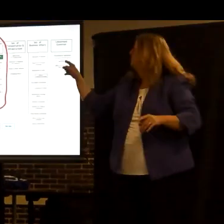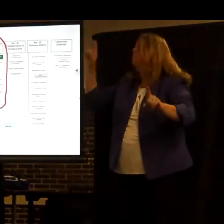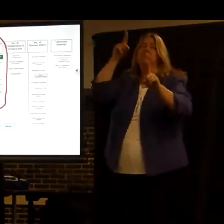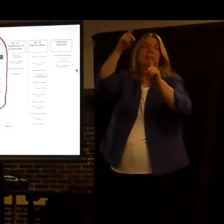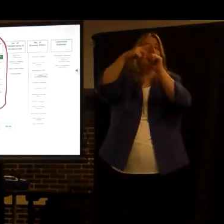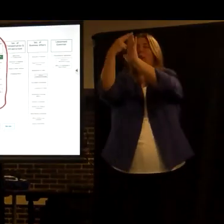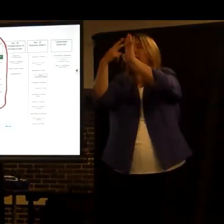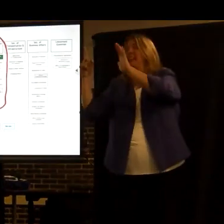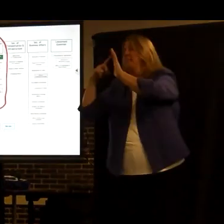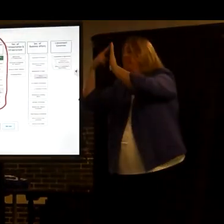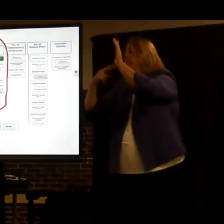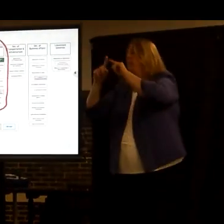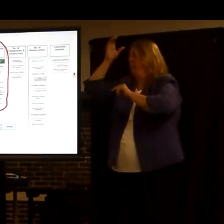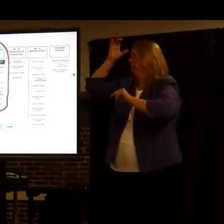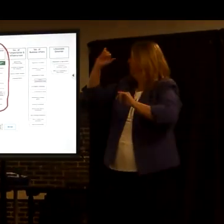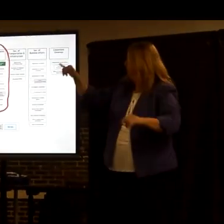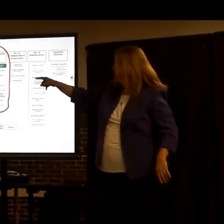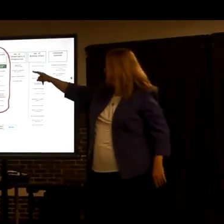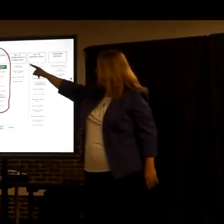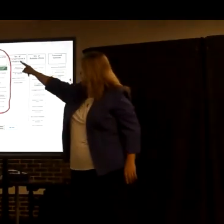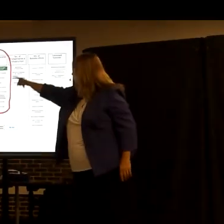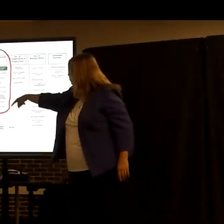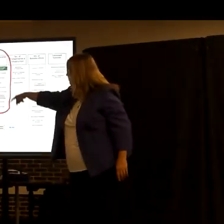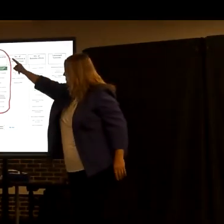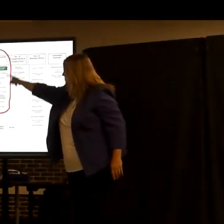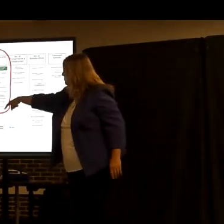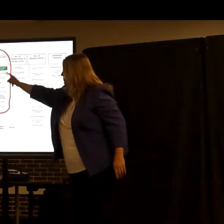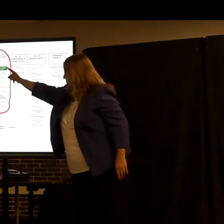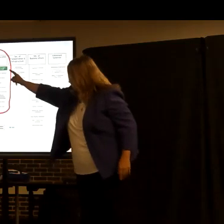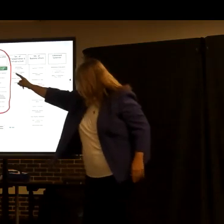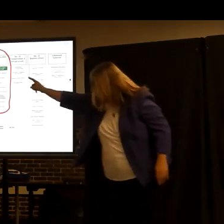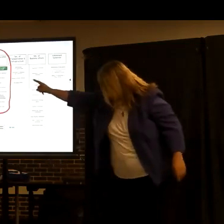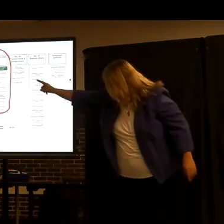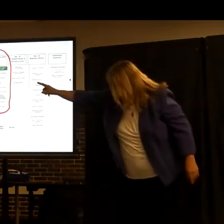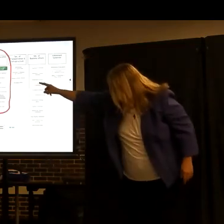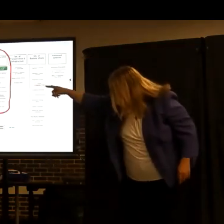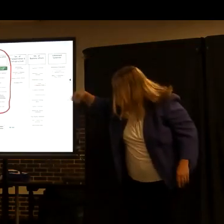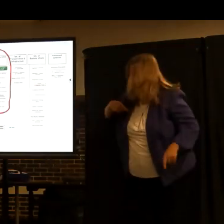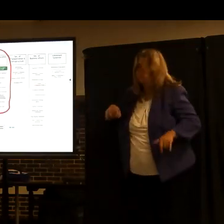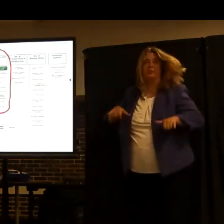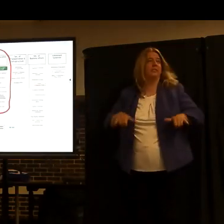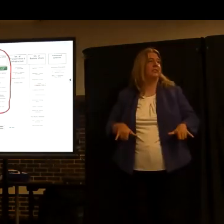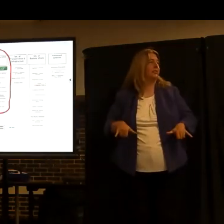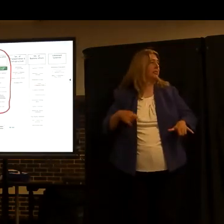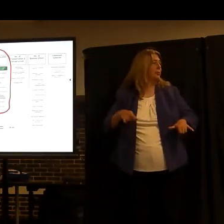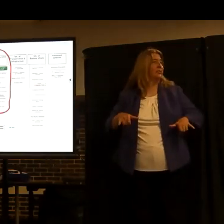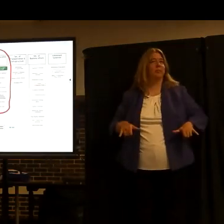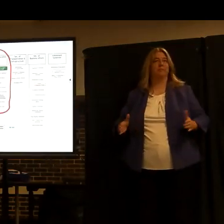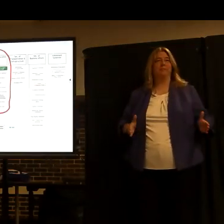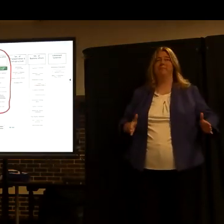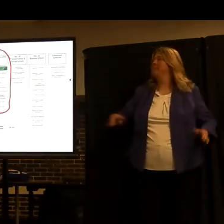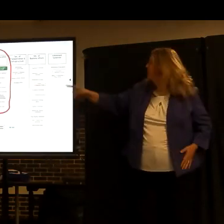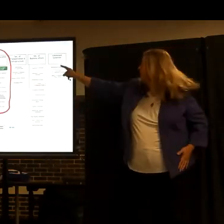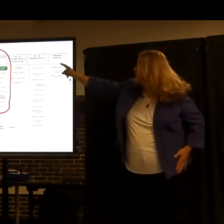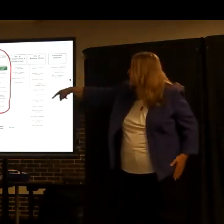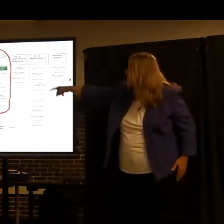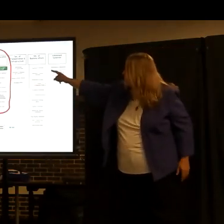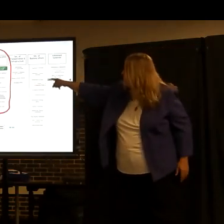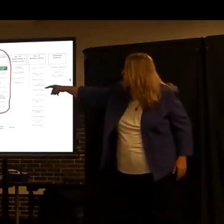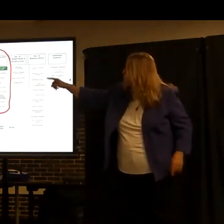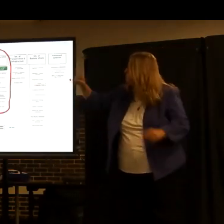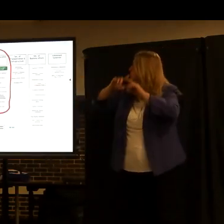Jenner. She has a variety of agencies under her. I know you can't actually see this slide very well. And here I